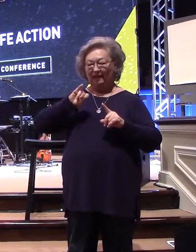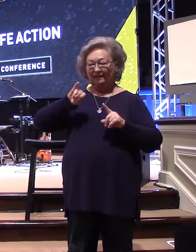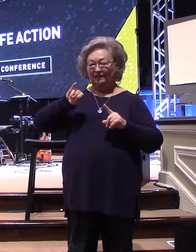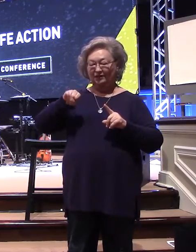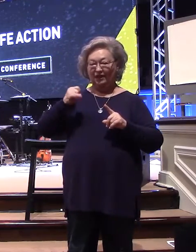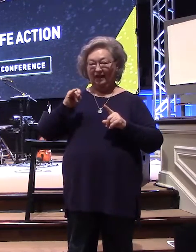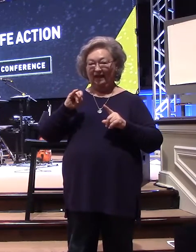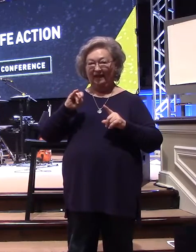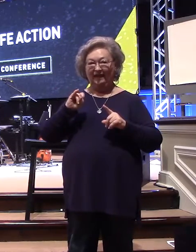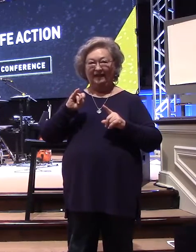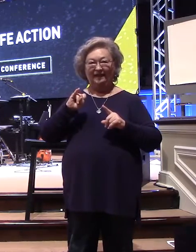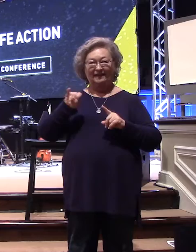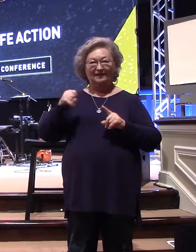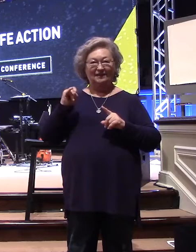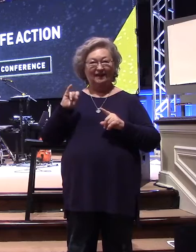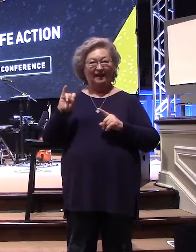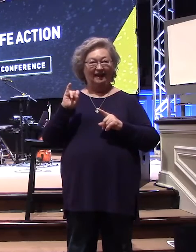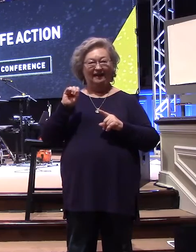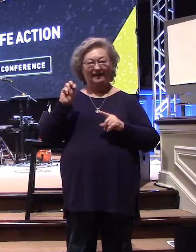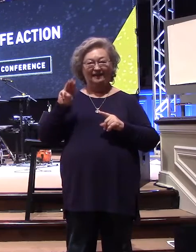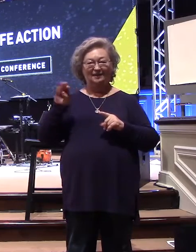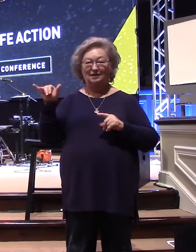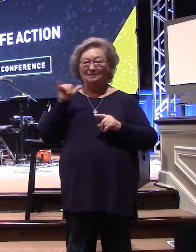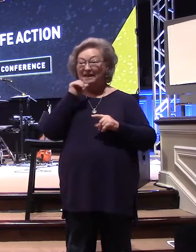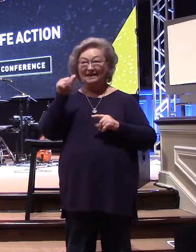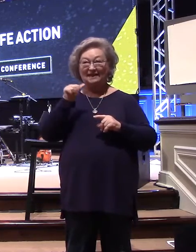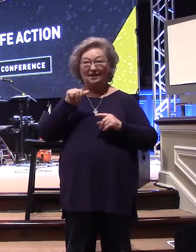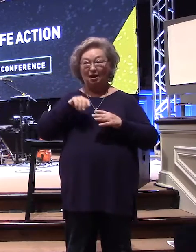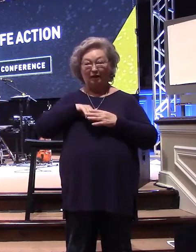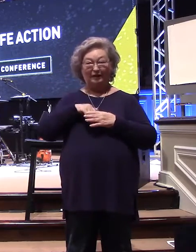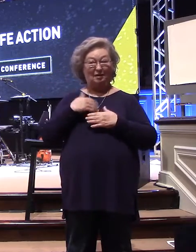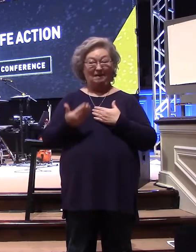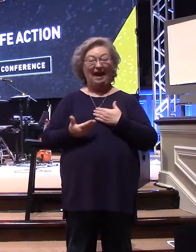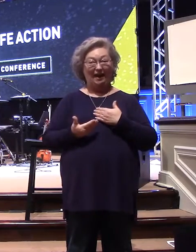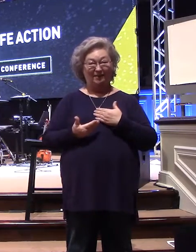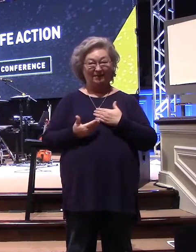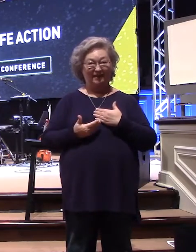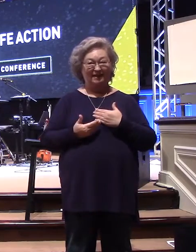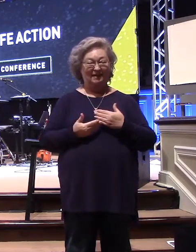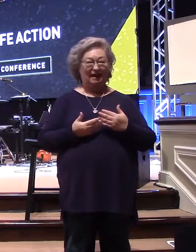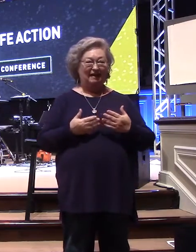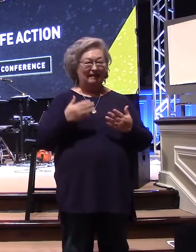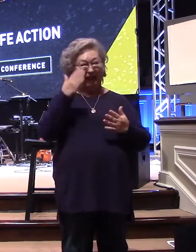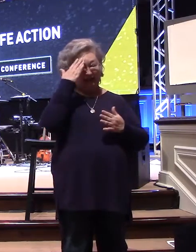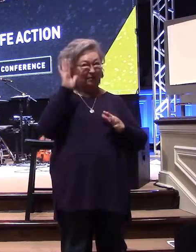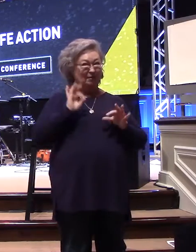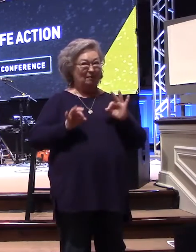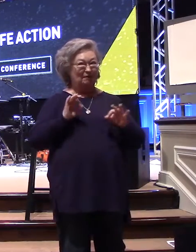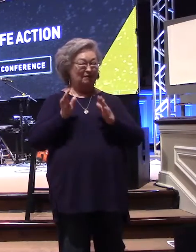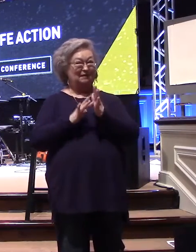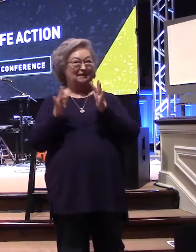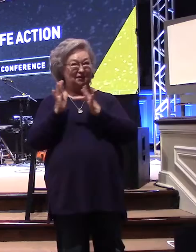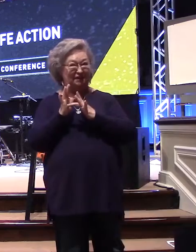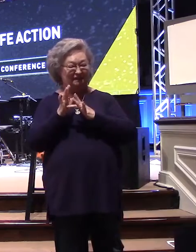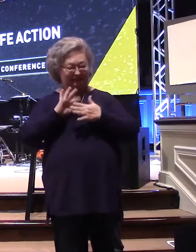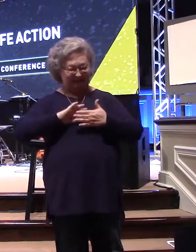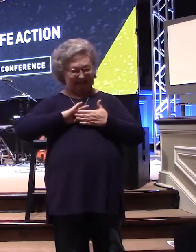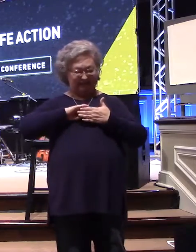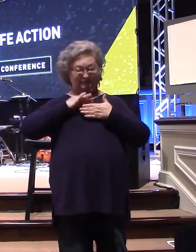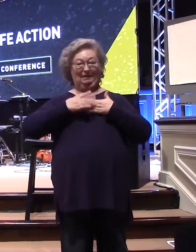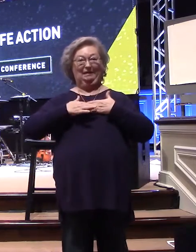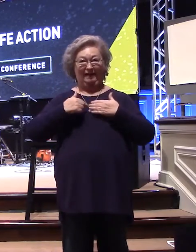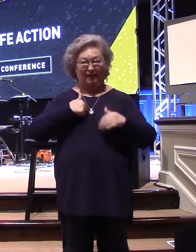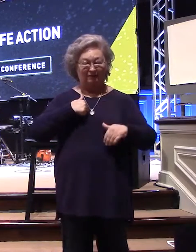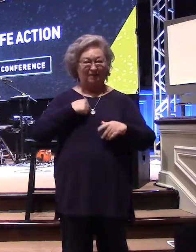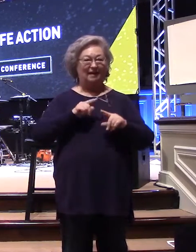came out, but it wasn't Jimmy. So that's progress. Okay, so I'm getting there. But we're working through this stuff too.